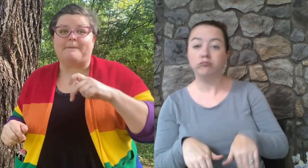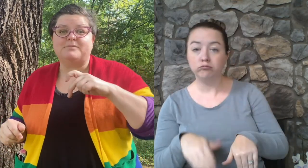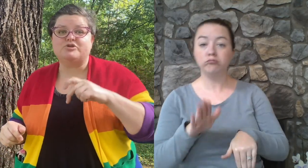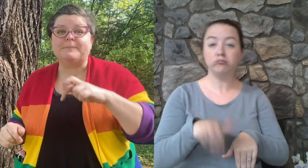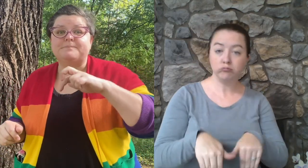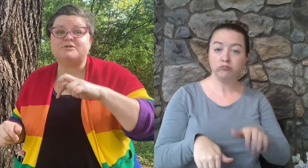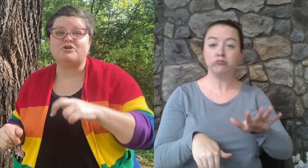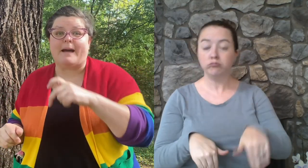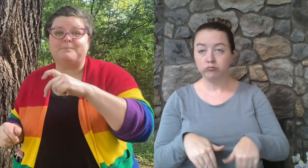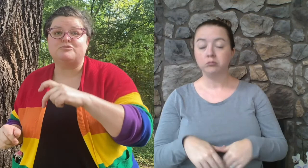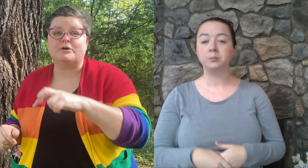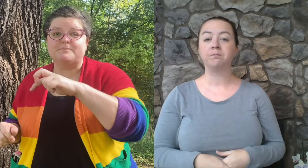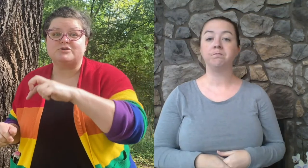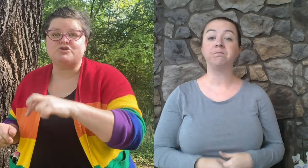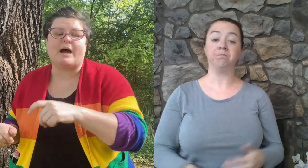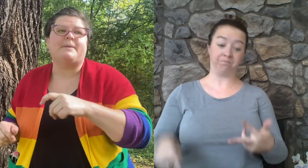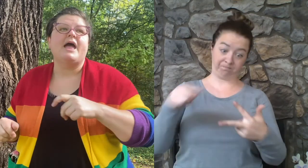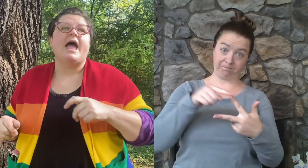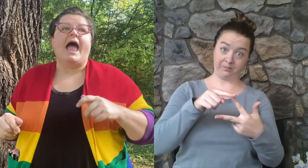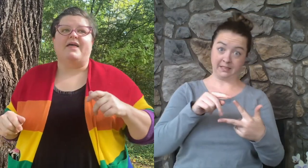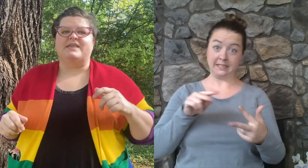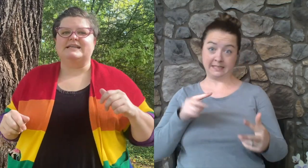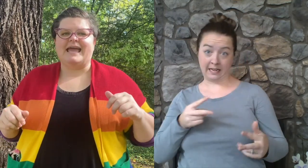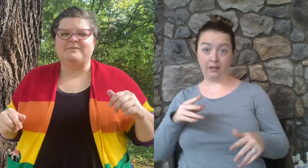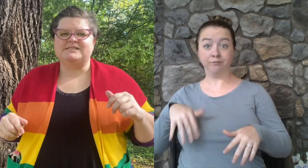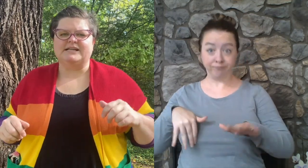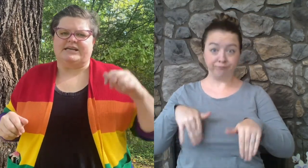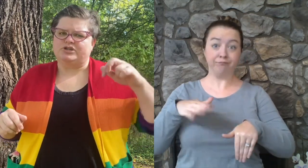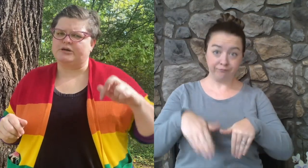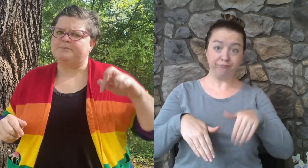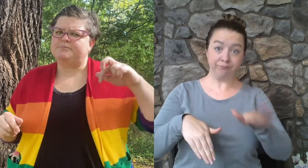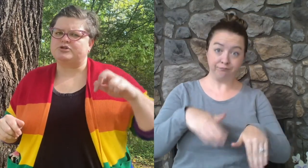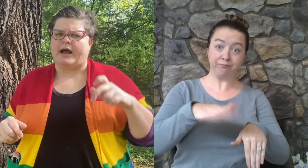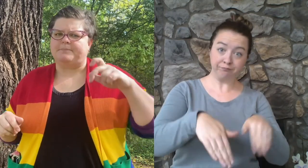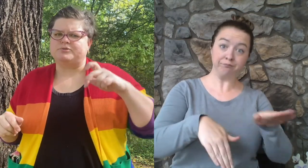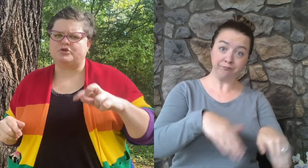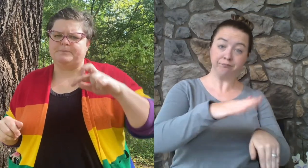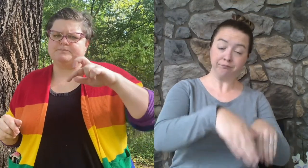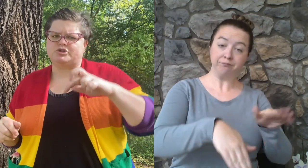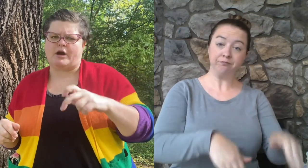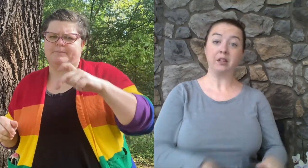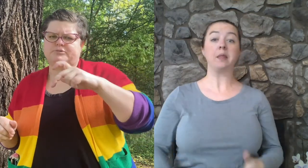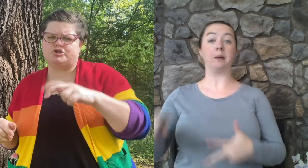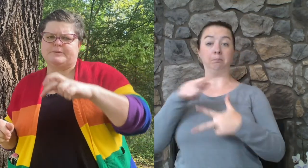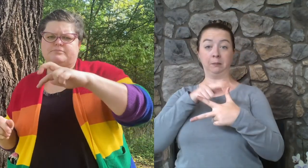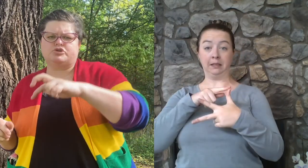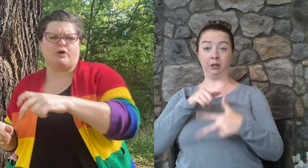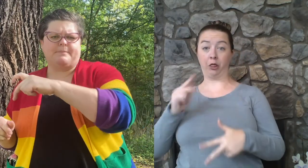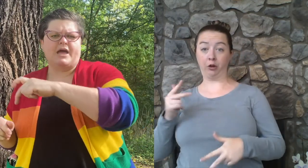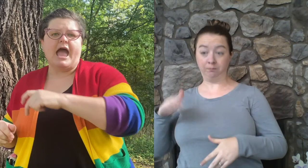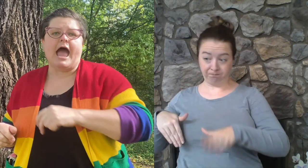trap, trip, trap, trip, trap. And then came Tilly. Trip, trap, trip, trap,